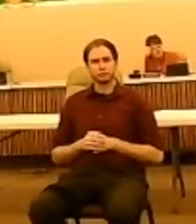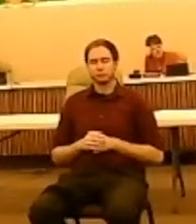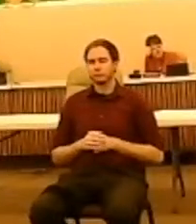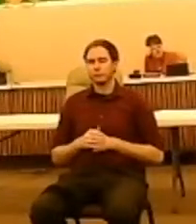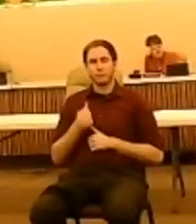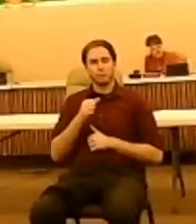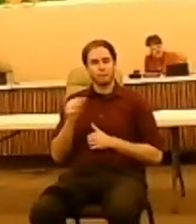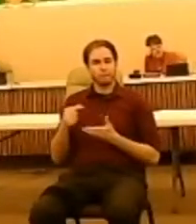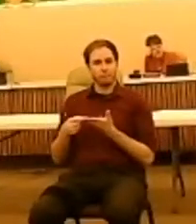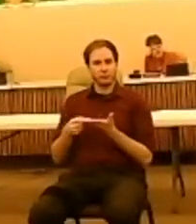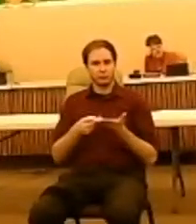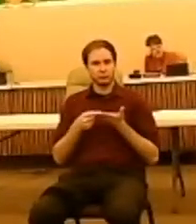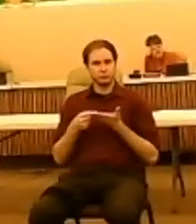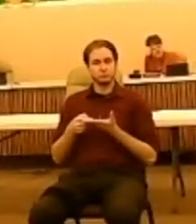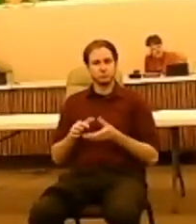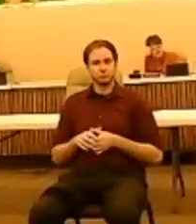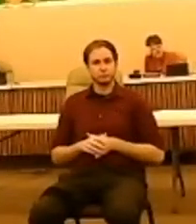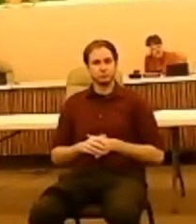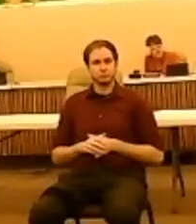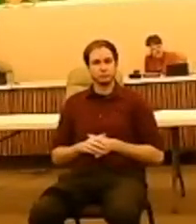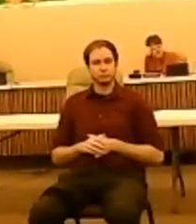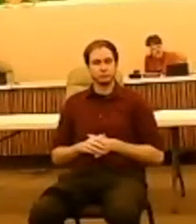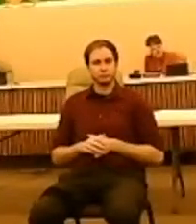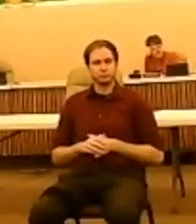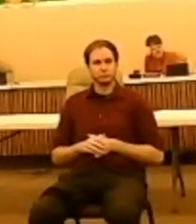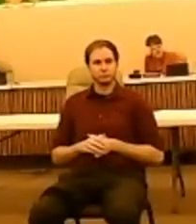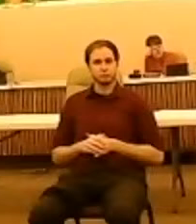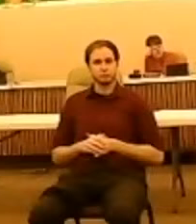Any discussion?